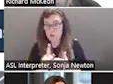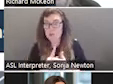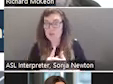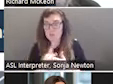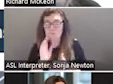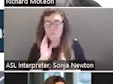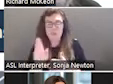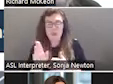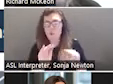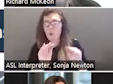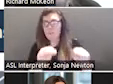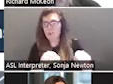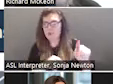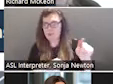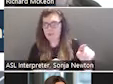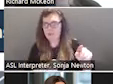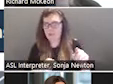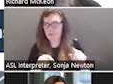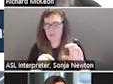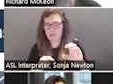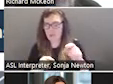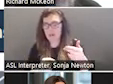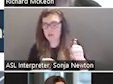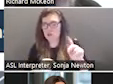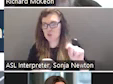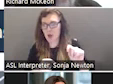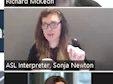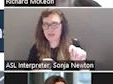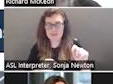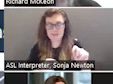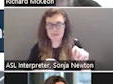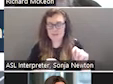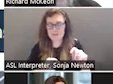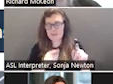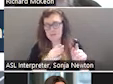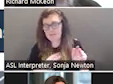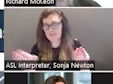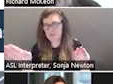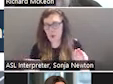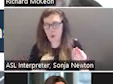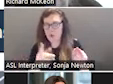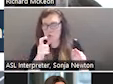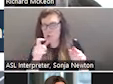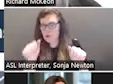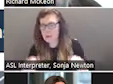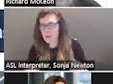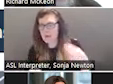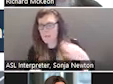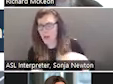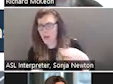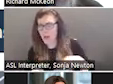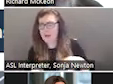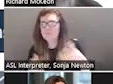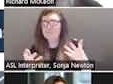into the chat. There are a broad range of eligibility for who can apply, and we certainly hope to get a